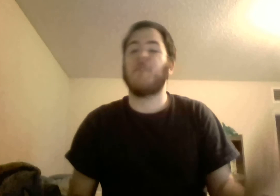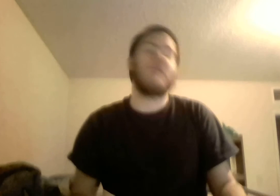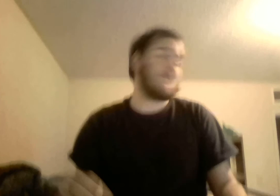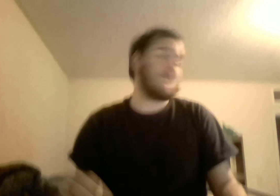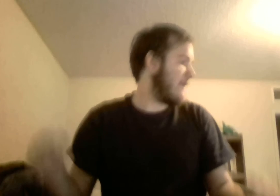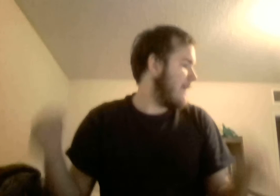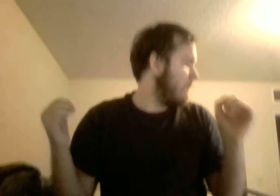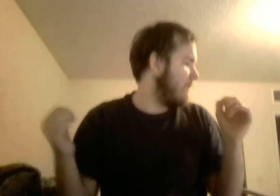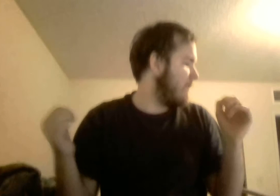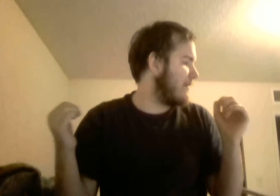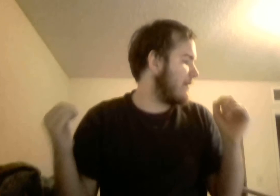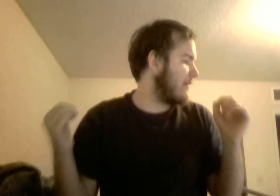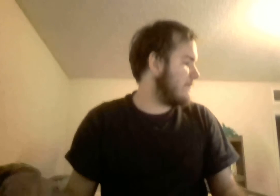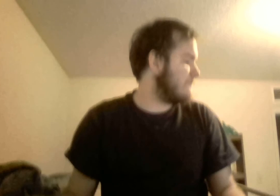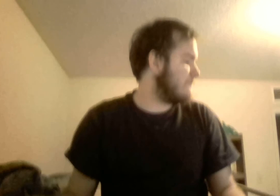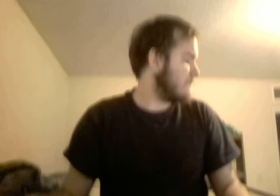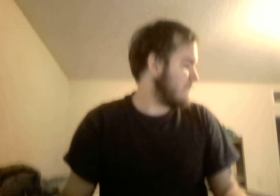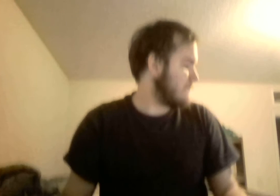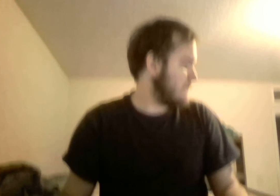expected it. What's the ending?